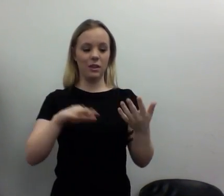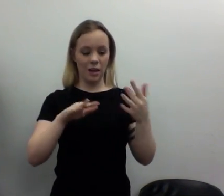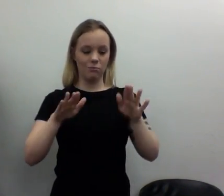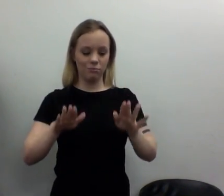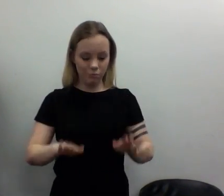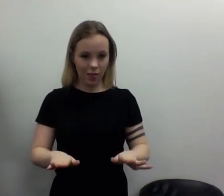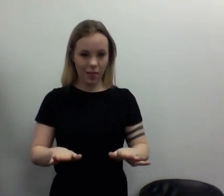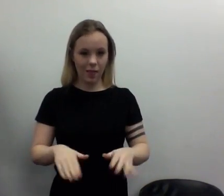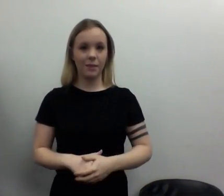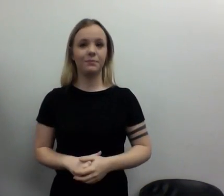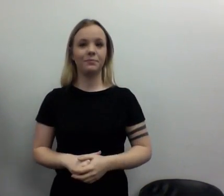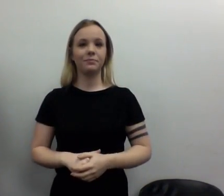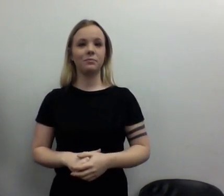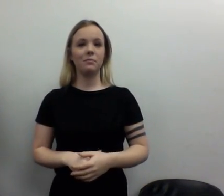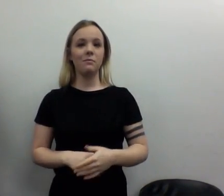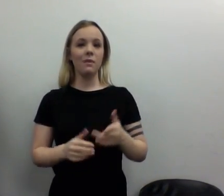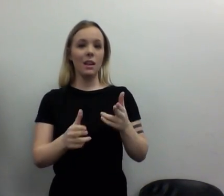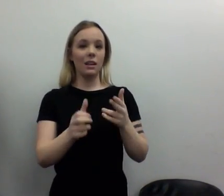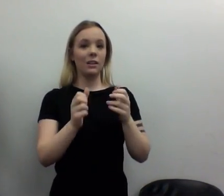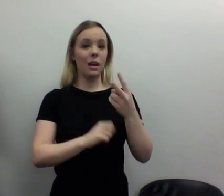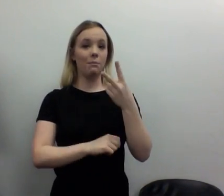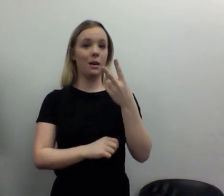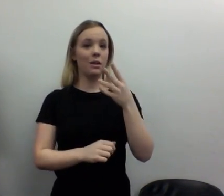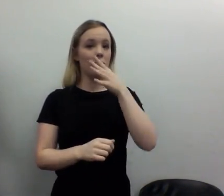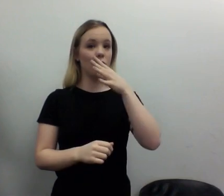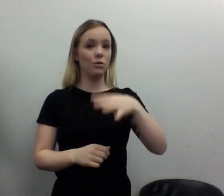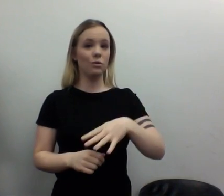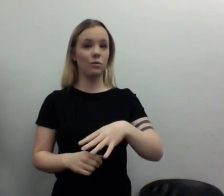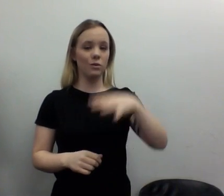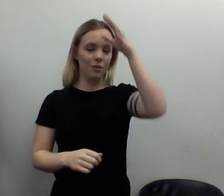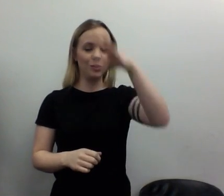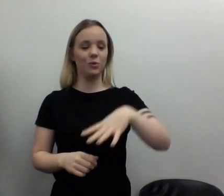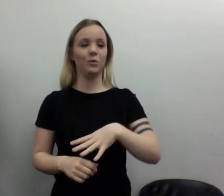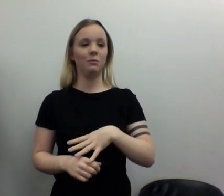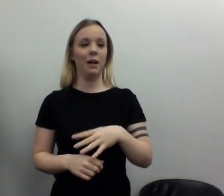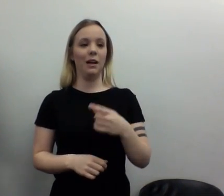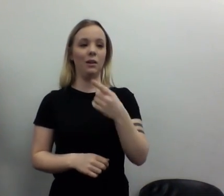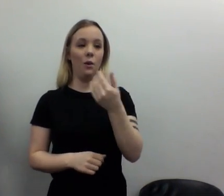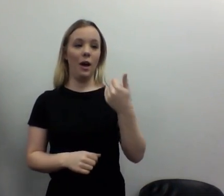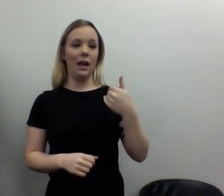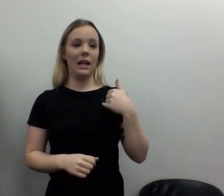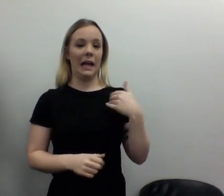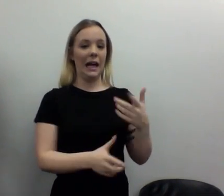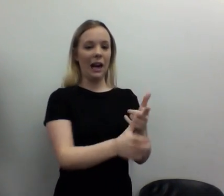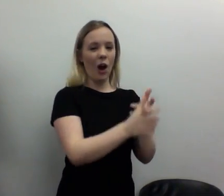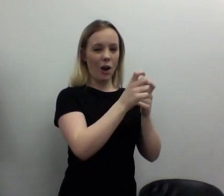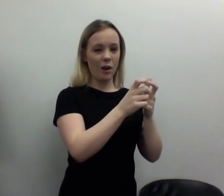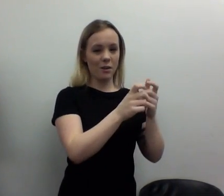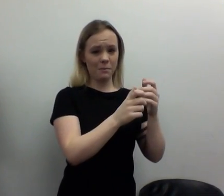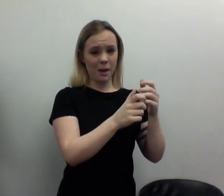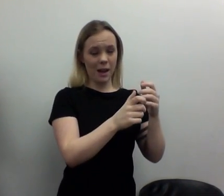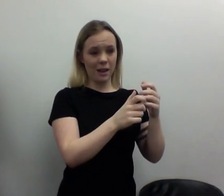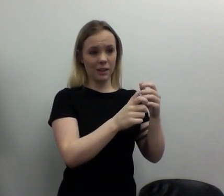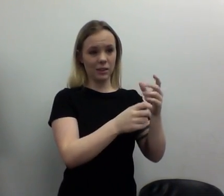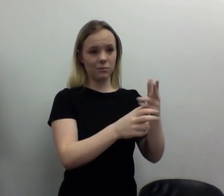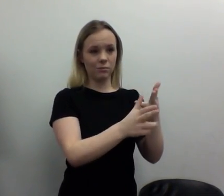whom had a fully automatic weapon. He had 2 semi-automatic weapons, and in the space of less than 20 seconds, 65